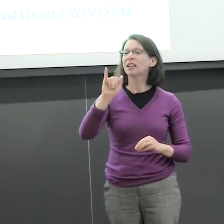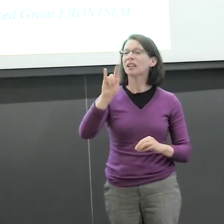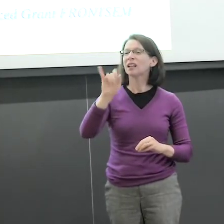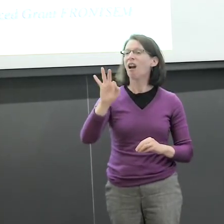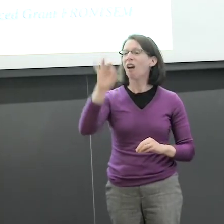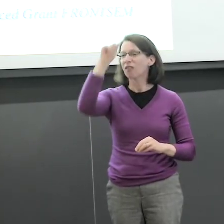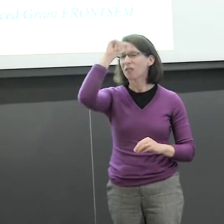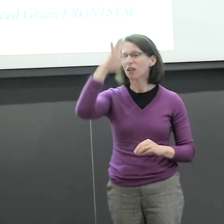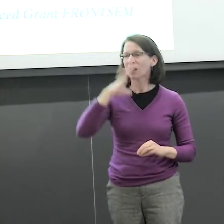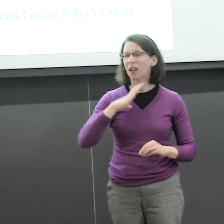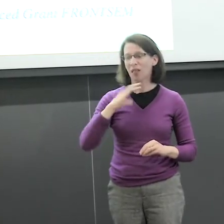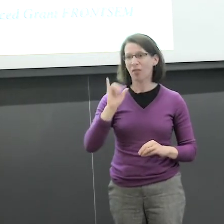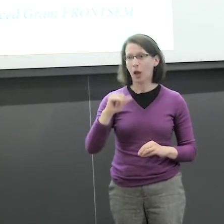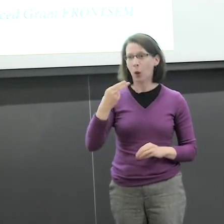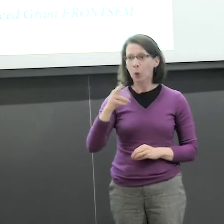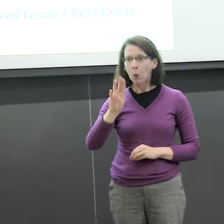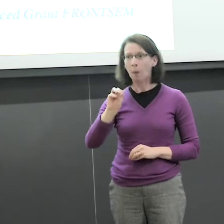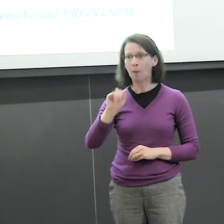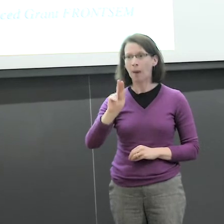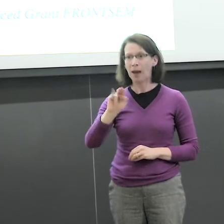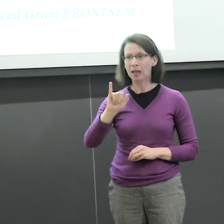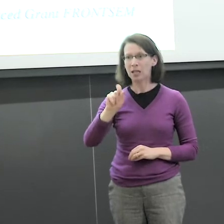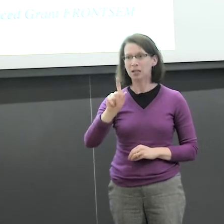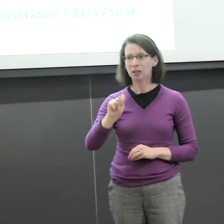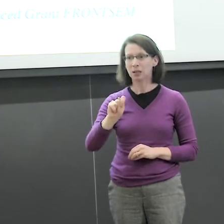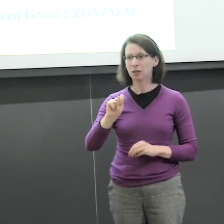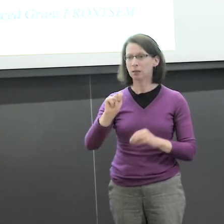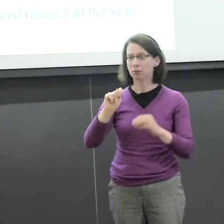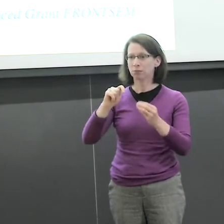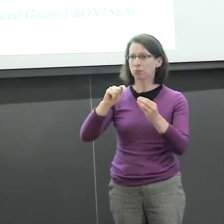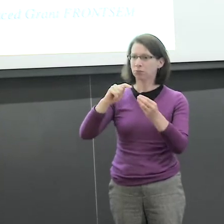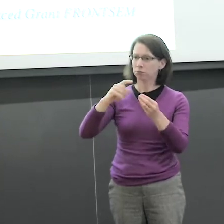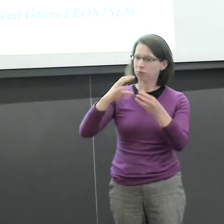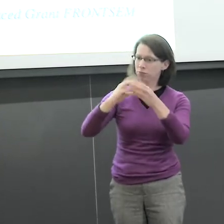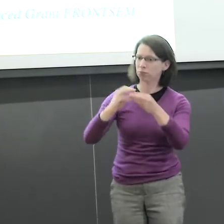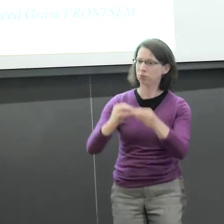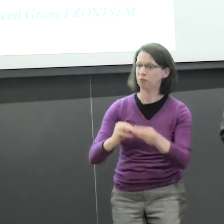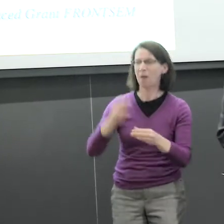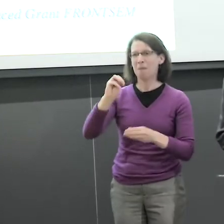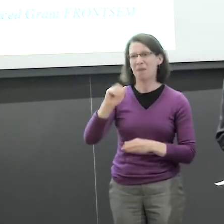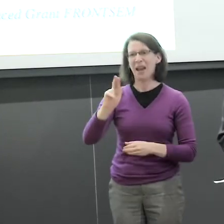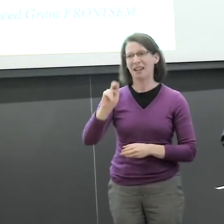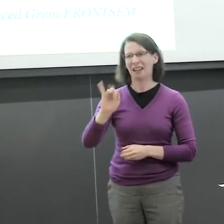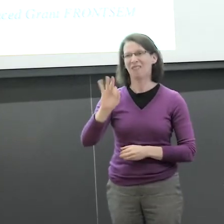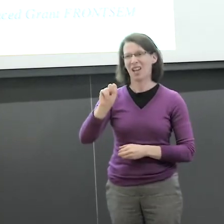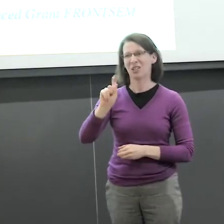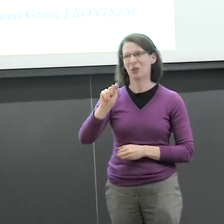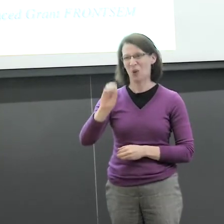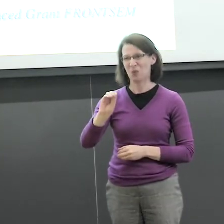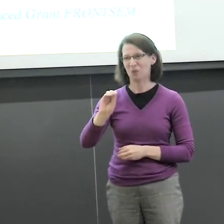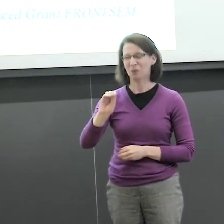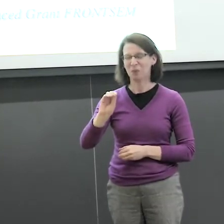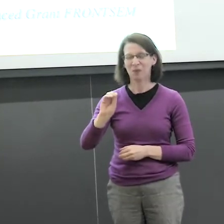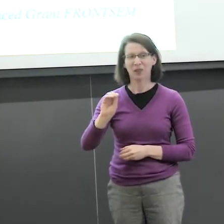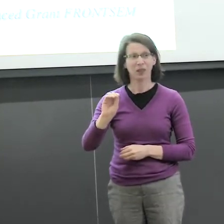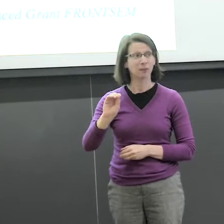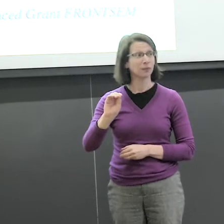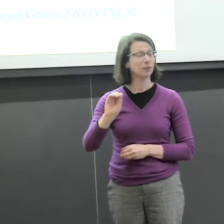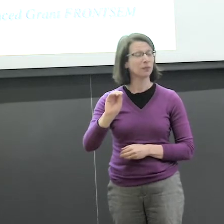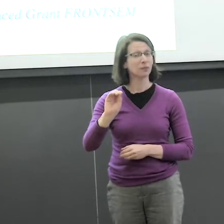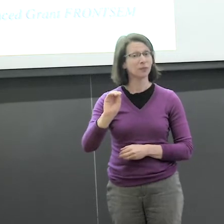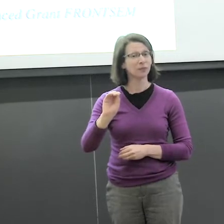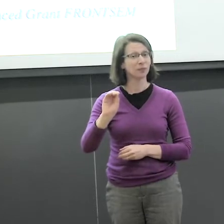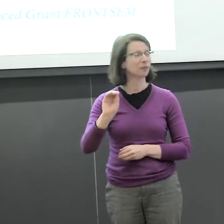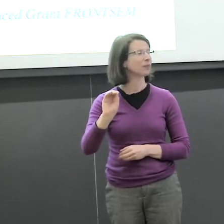the humanist manifesto, and that actually called upon